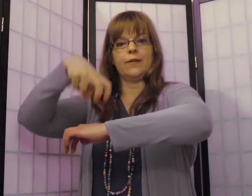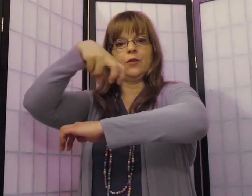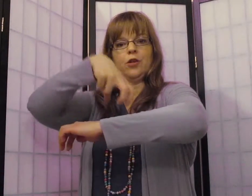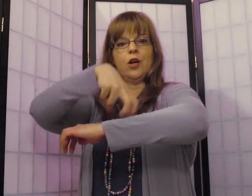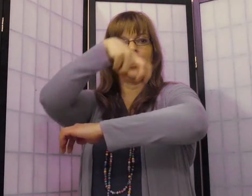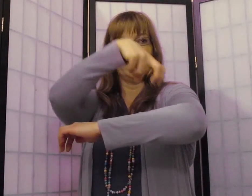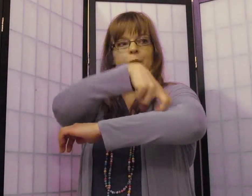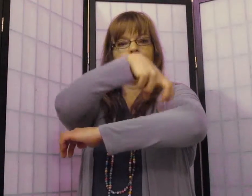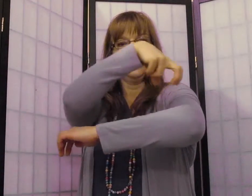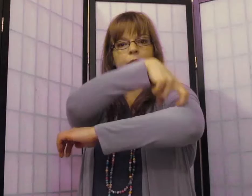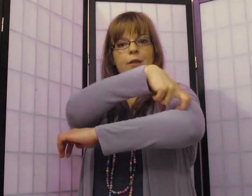your arm.